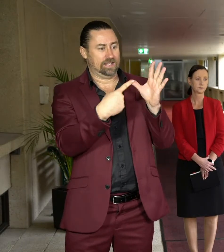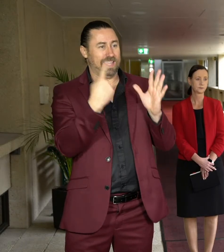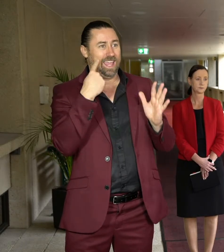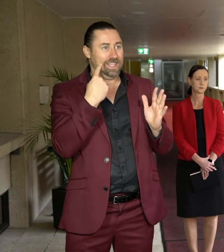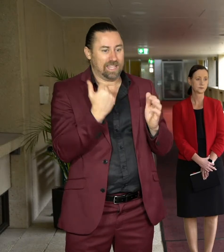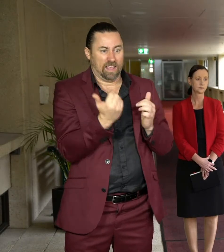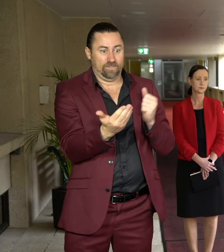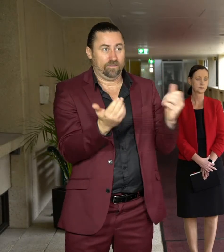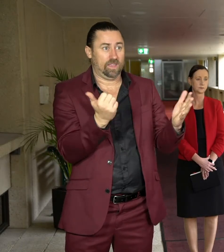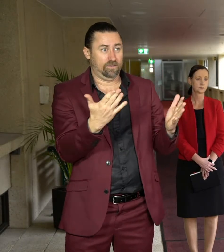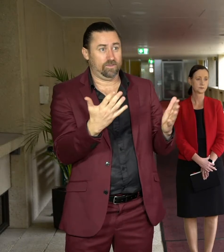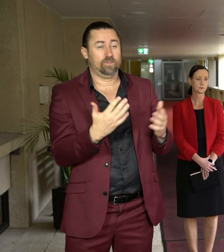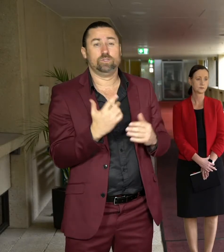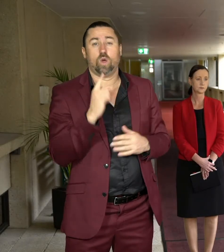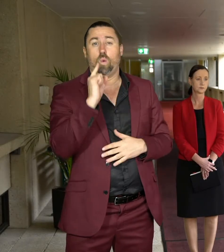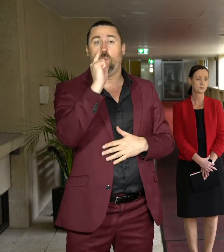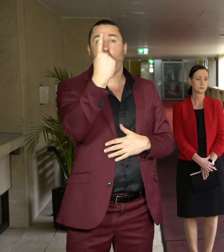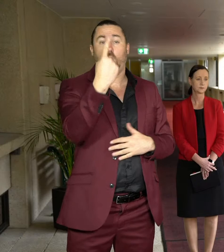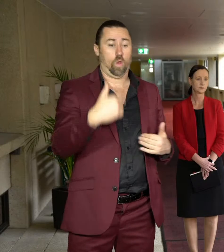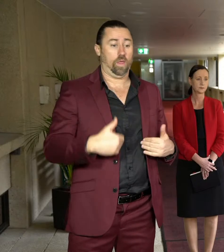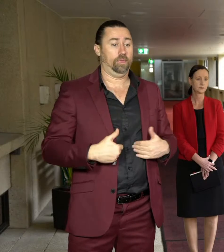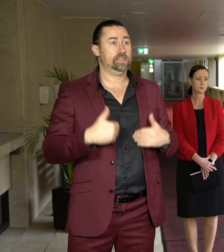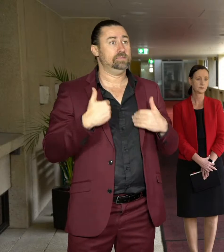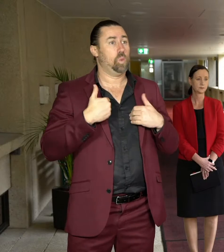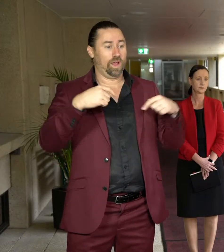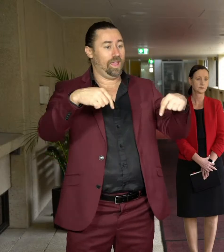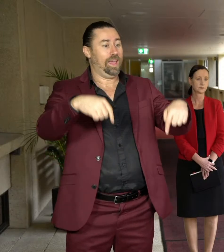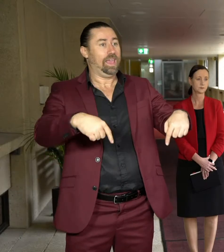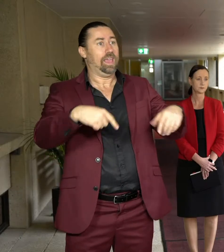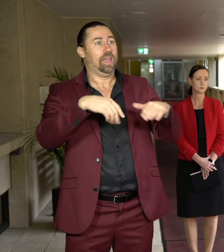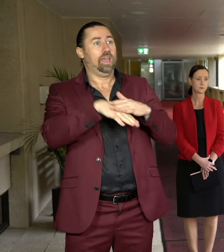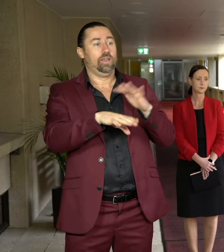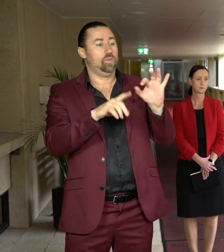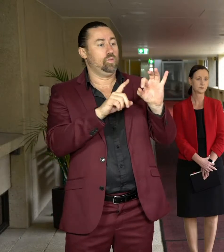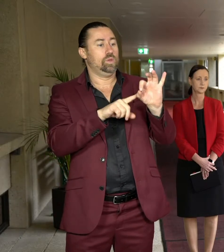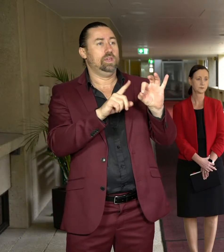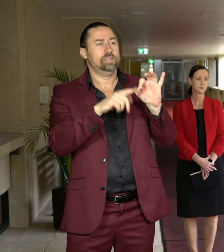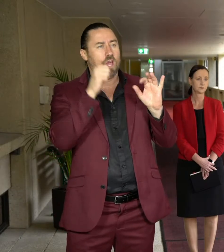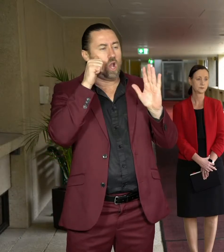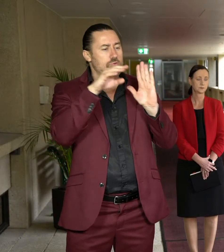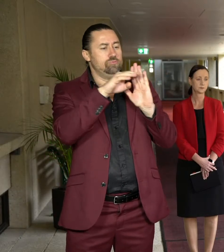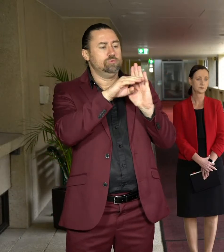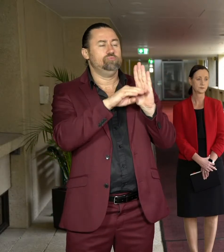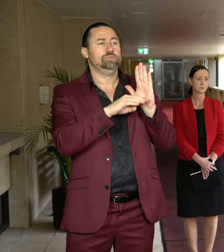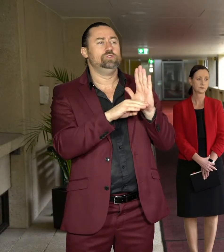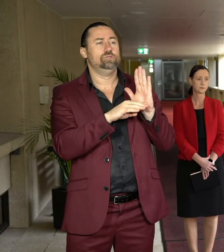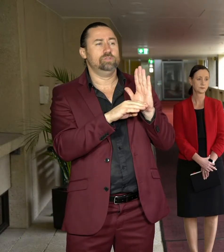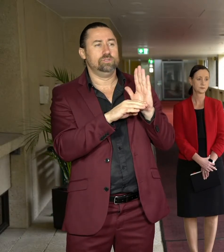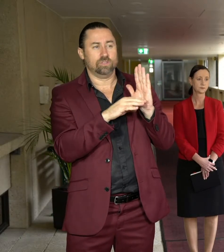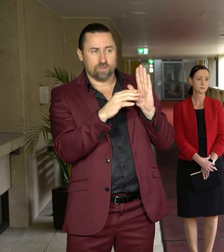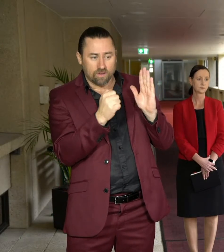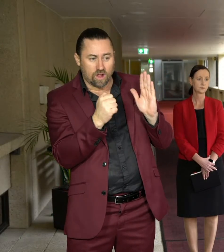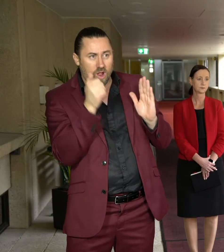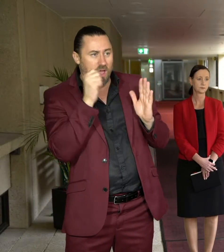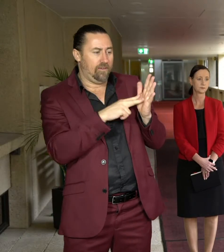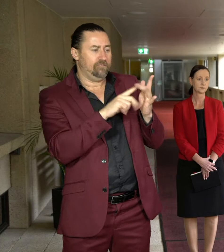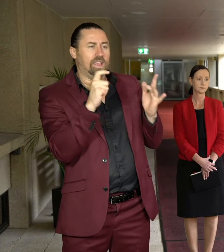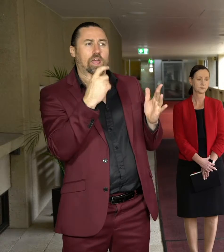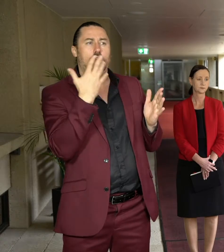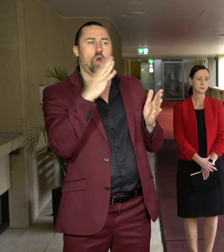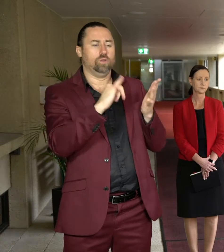the states. At 1 a.m. this morning, we further lifted restrictions, including from people in the Victorian